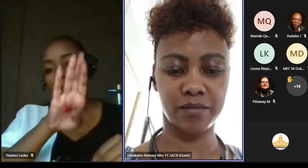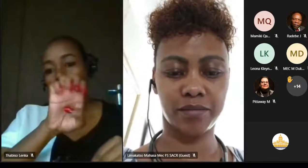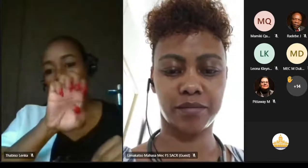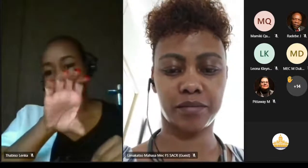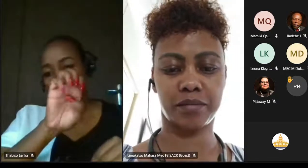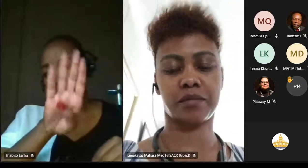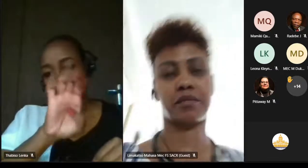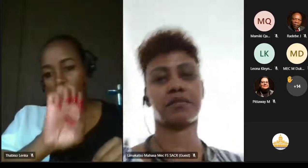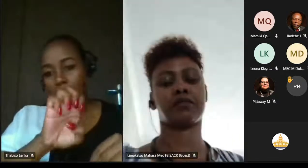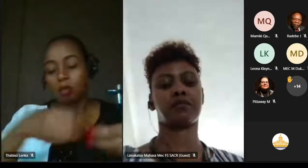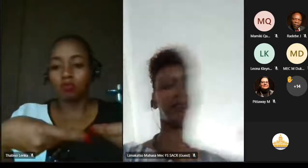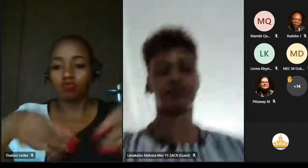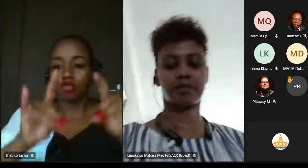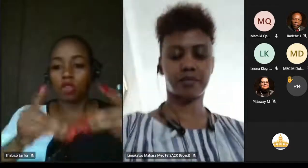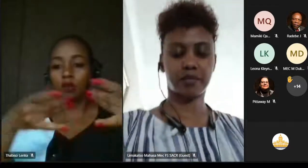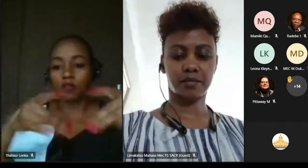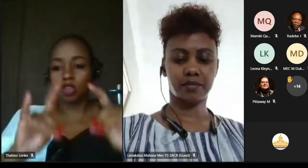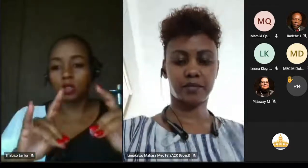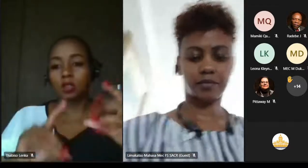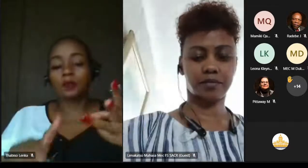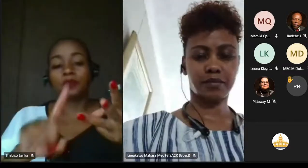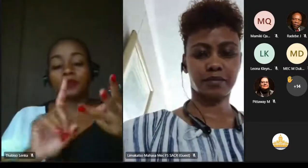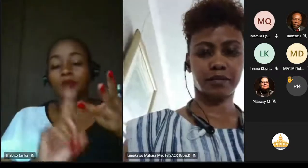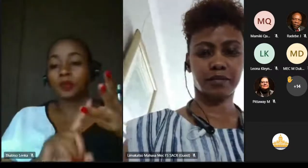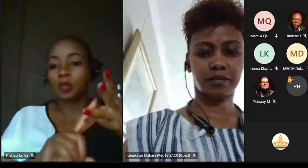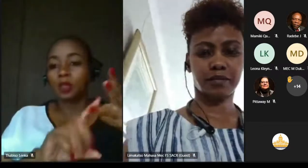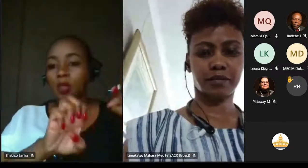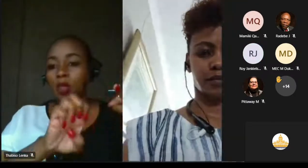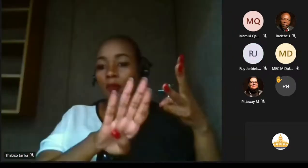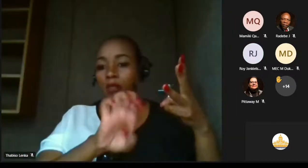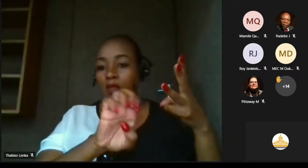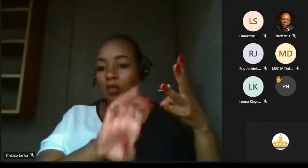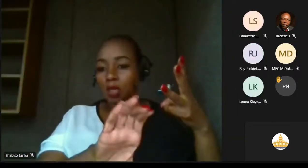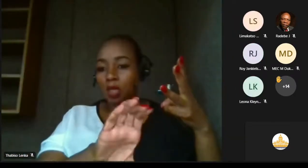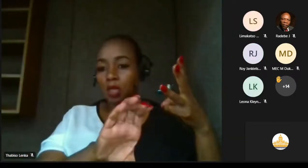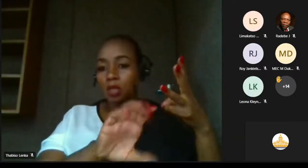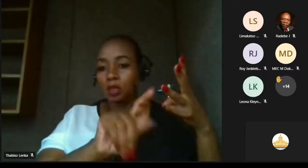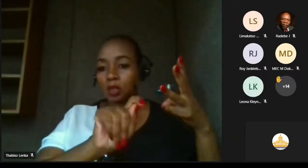Chairs. Thank you. Honorable MEC Tsiu.